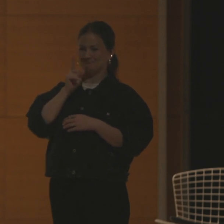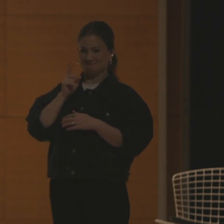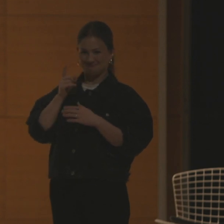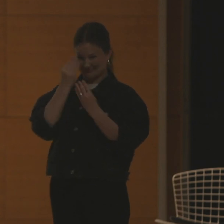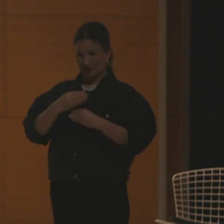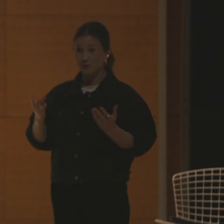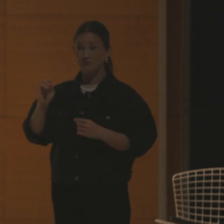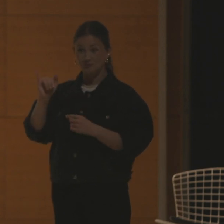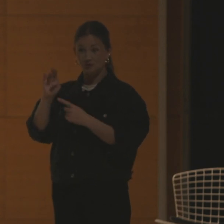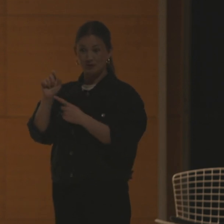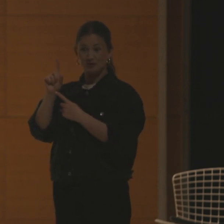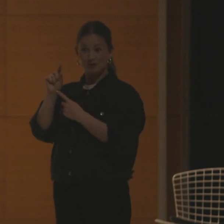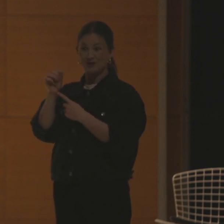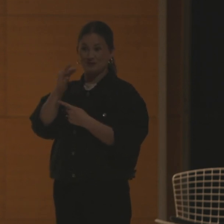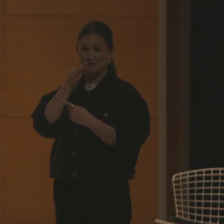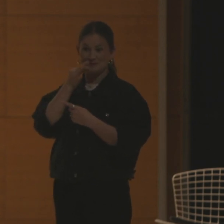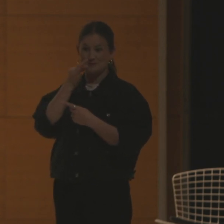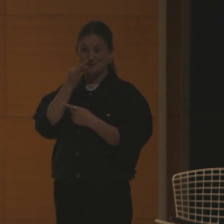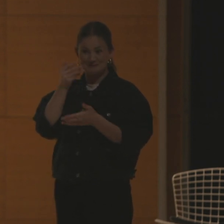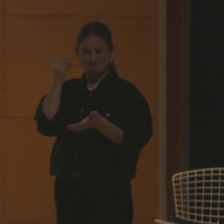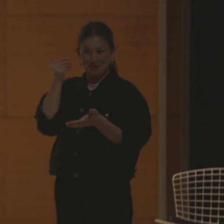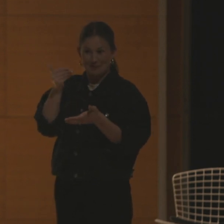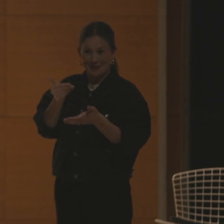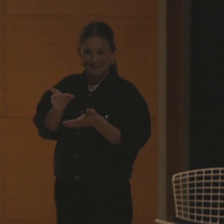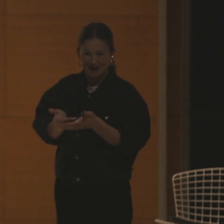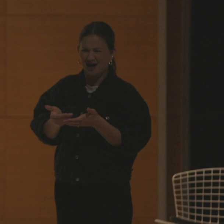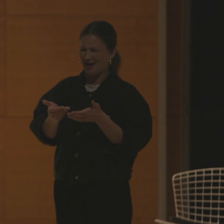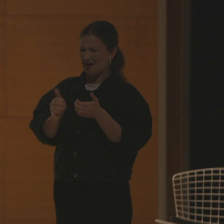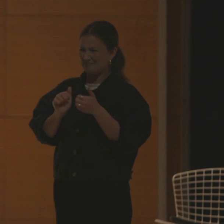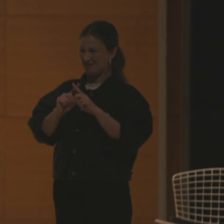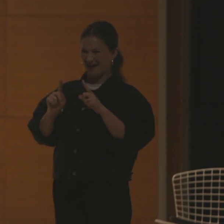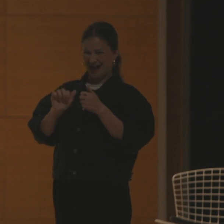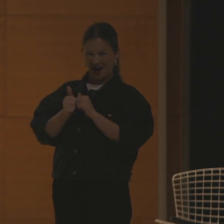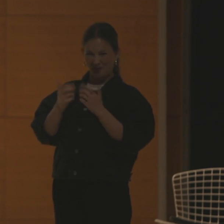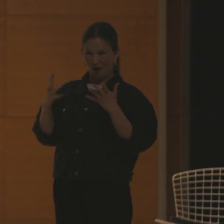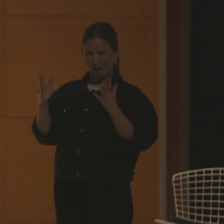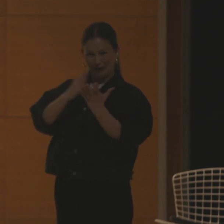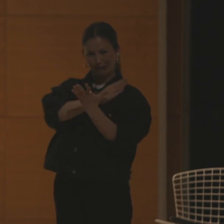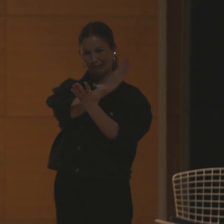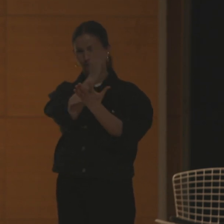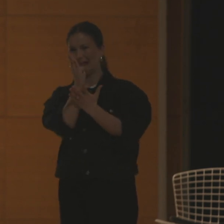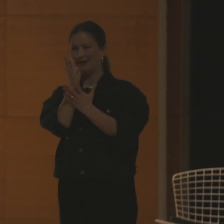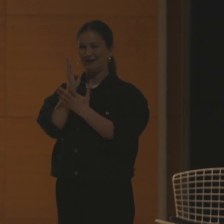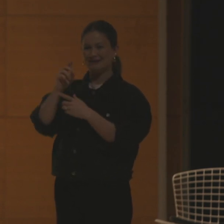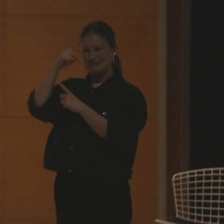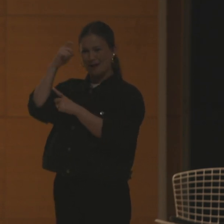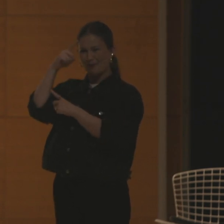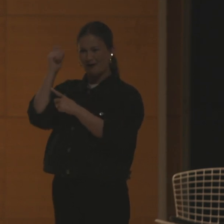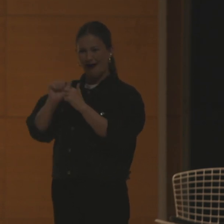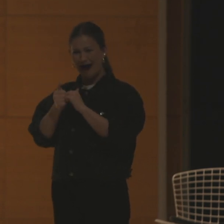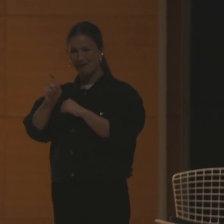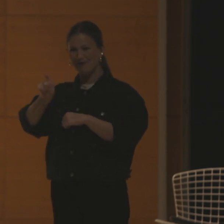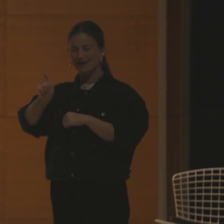is almost this month, and also, how are we mid-year? I actually held the first